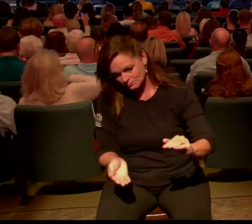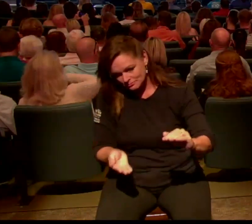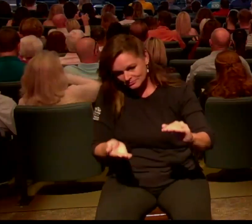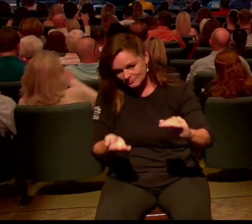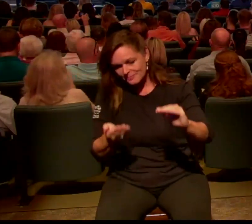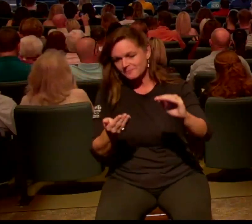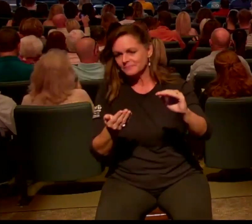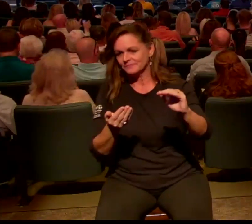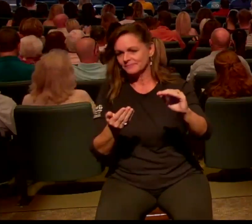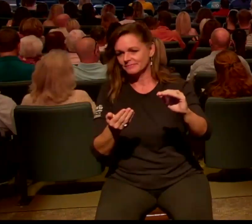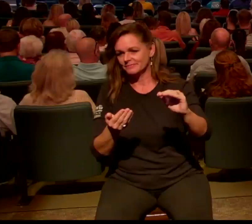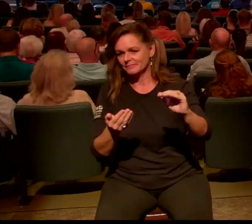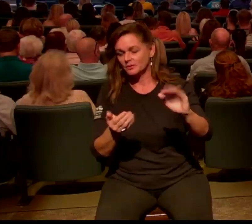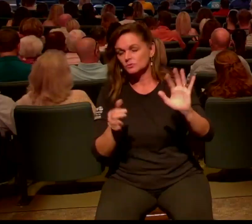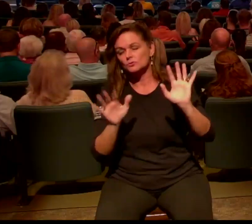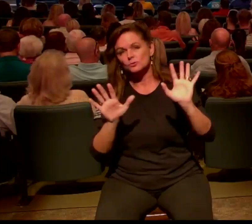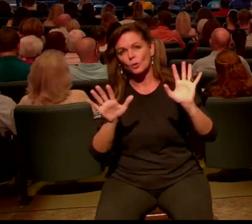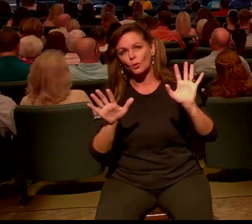lesson the hard way.